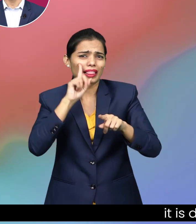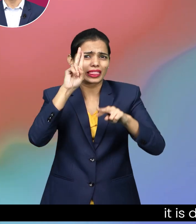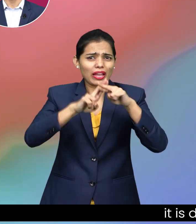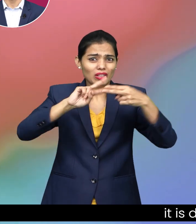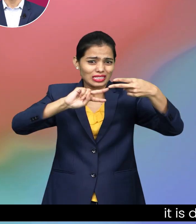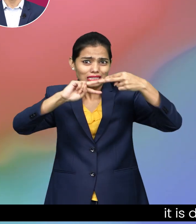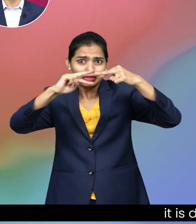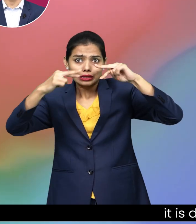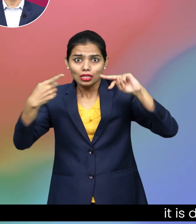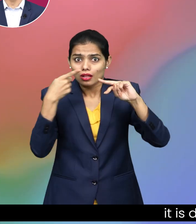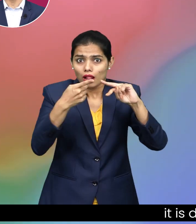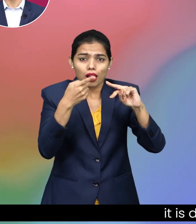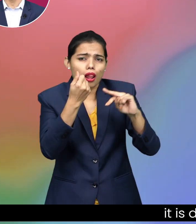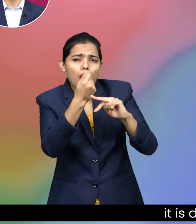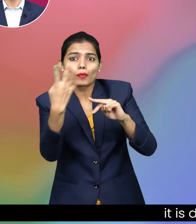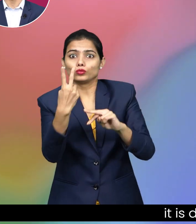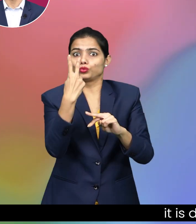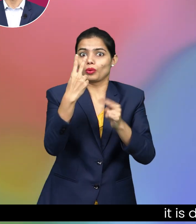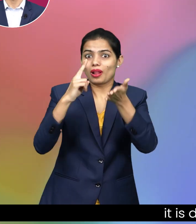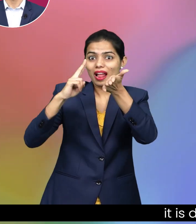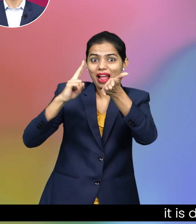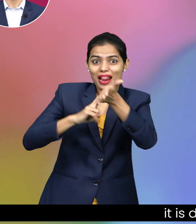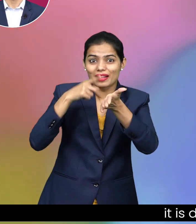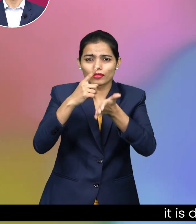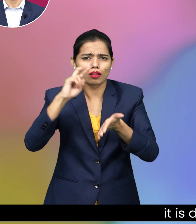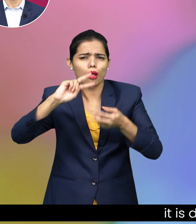it is doubled up to 4n.